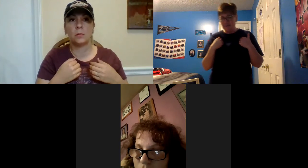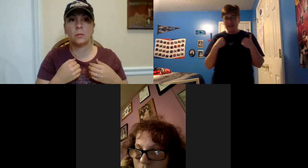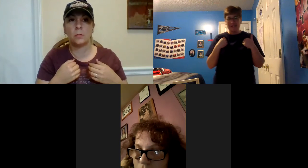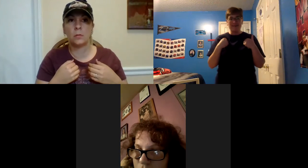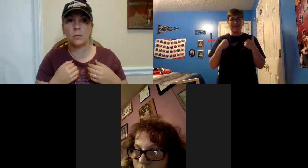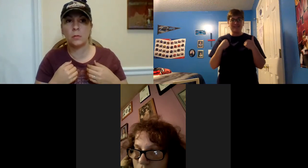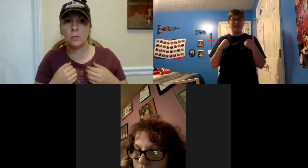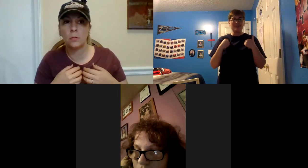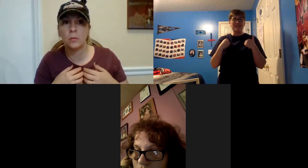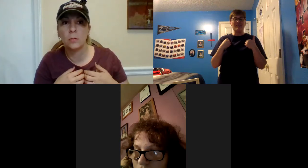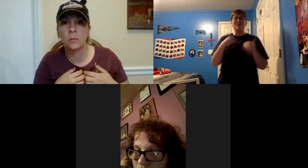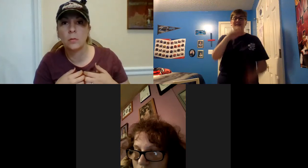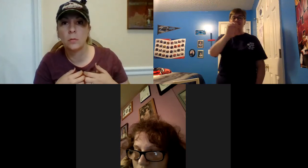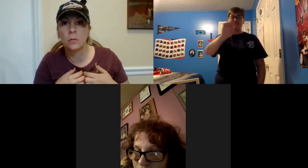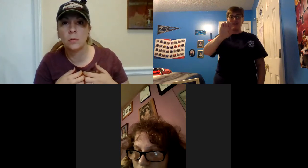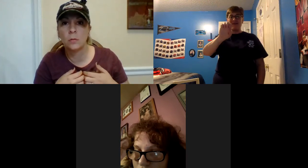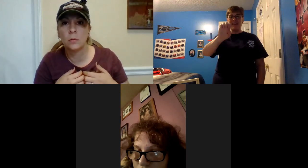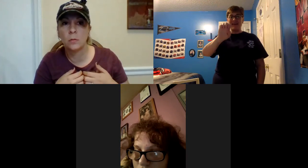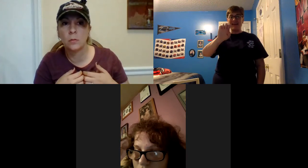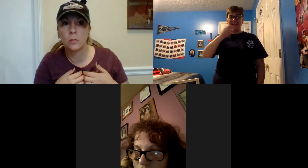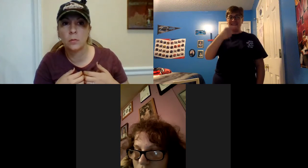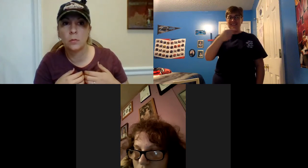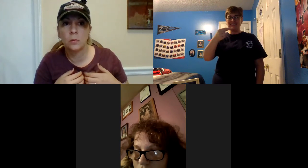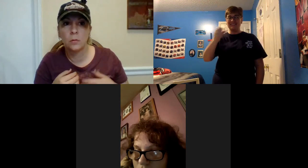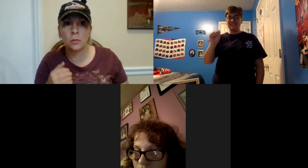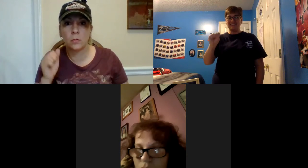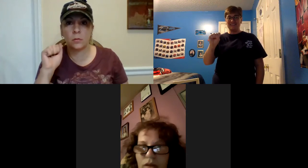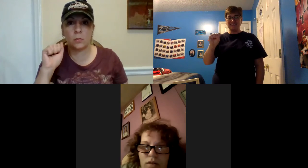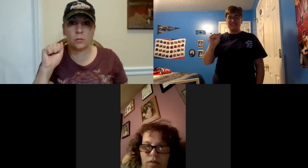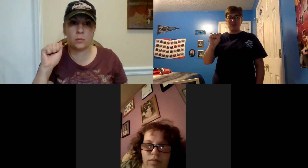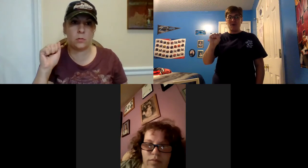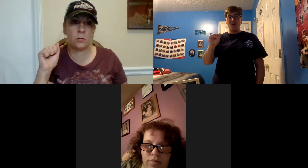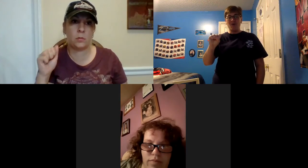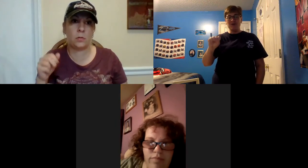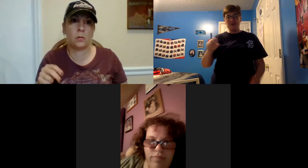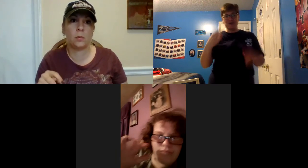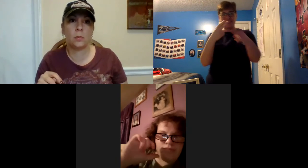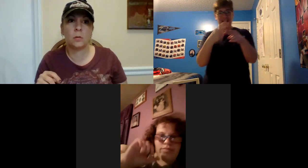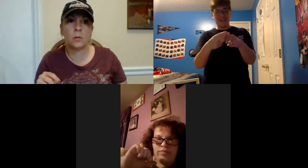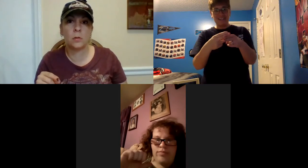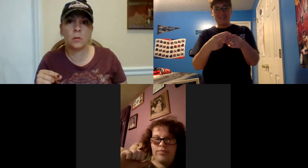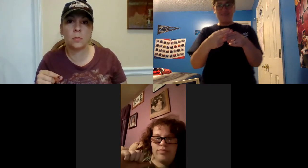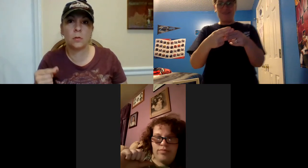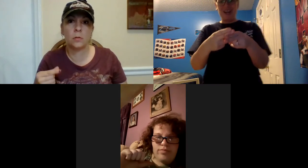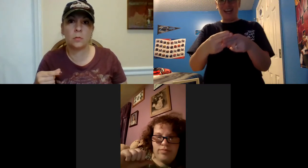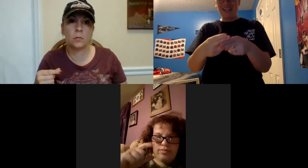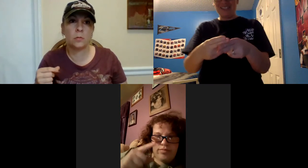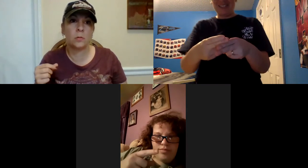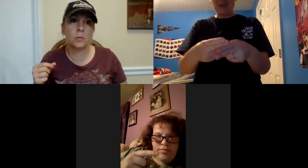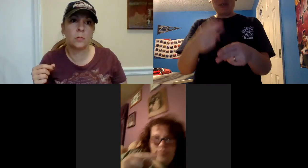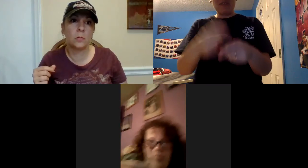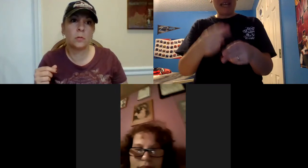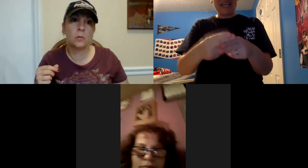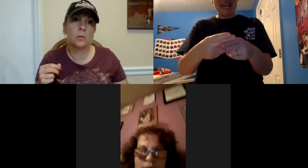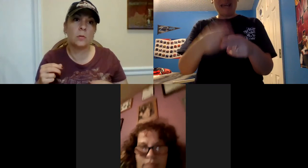eggs and bacon. All right, so you can spell eggs, or you can do the sign for eggs.